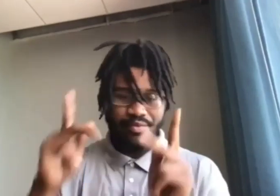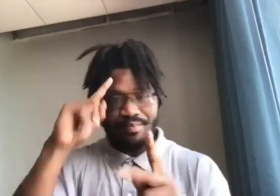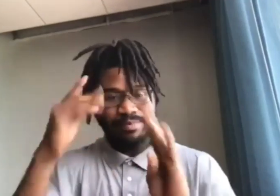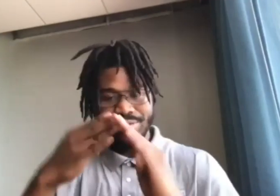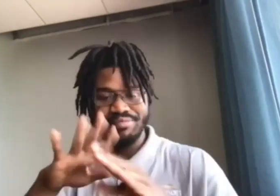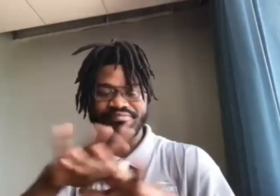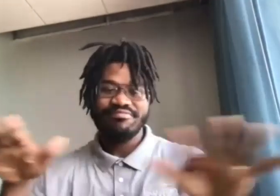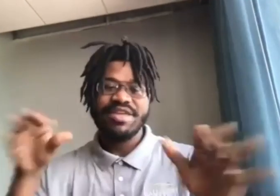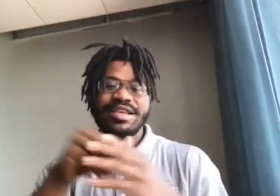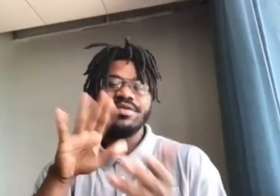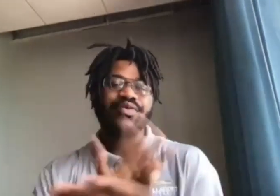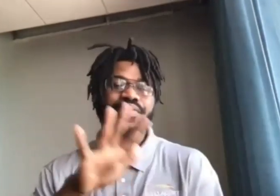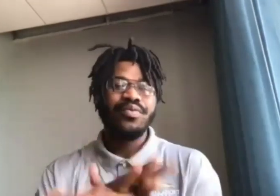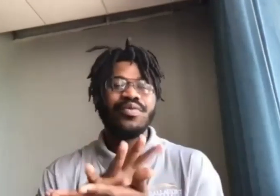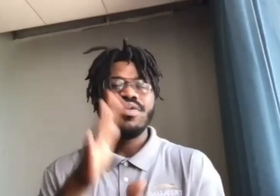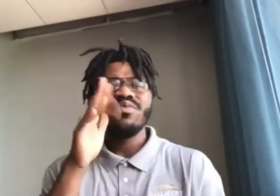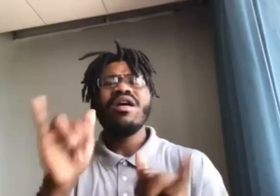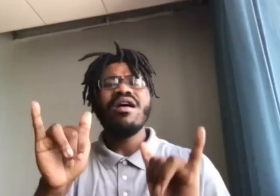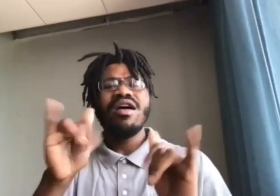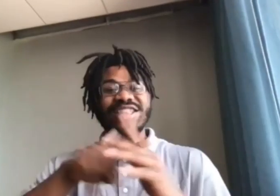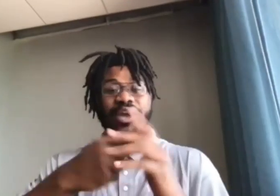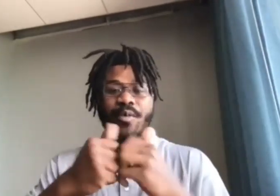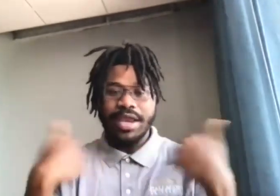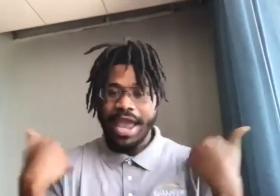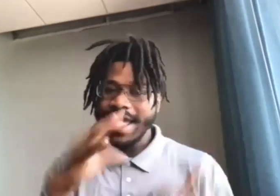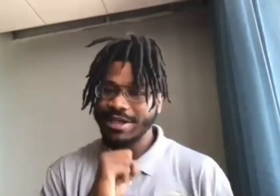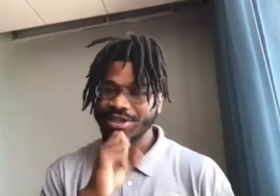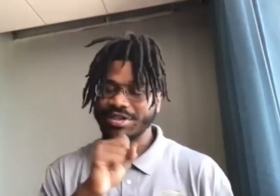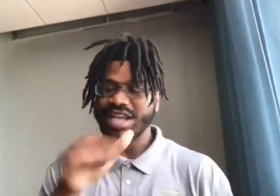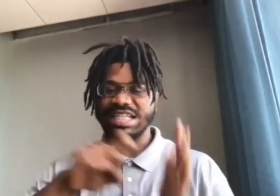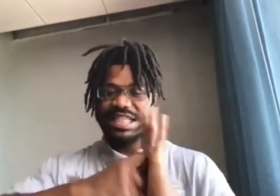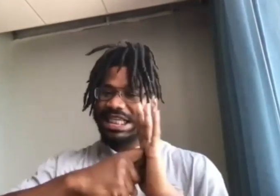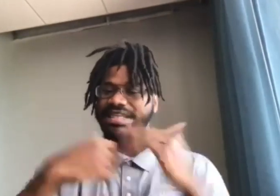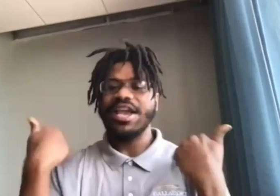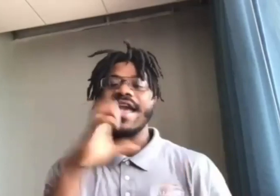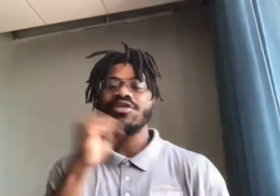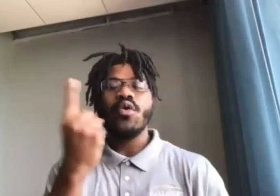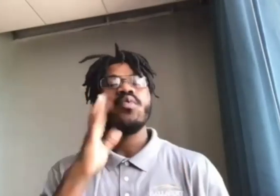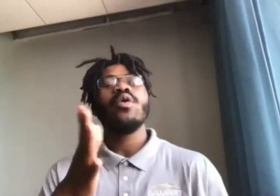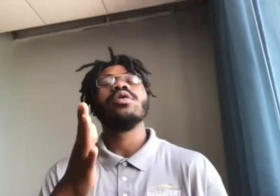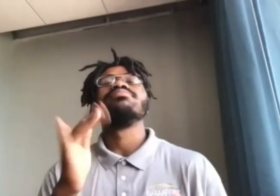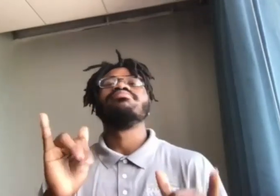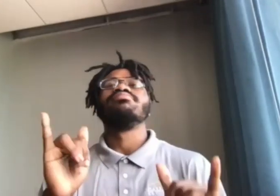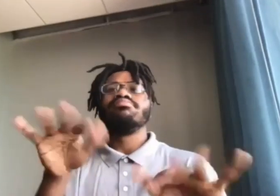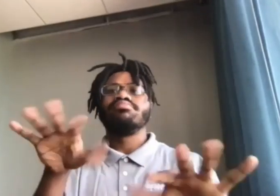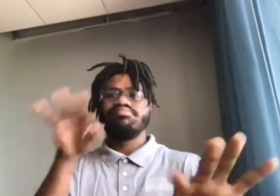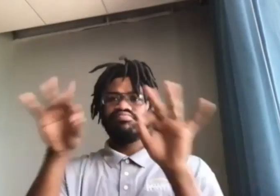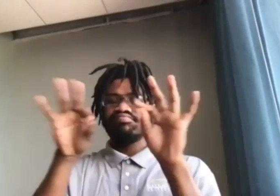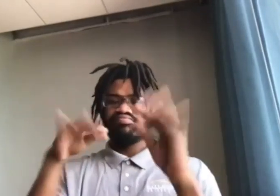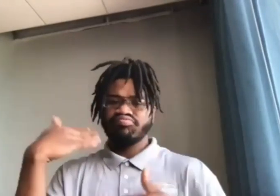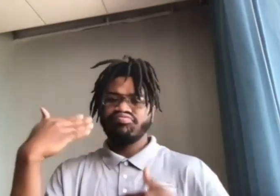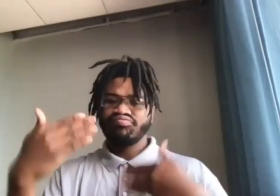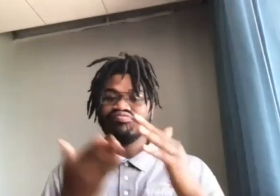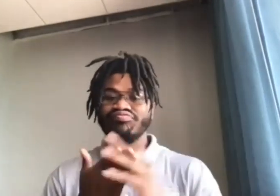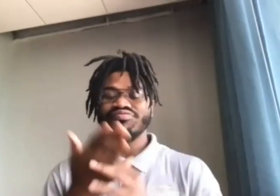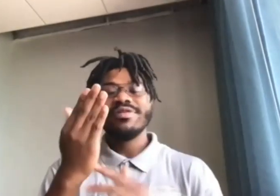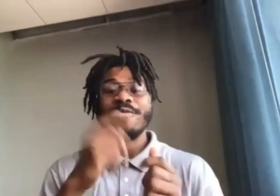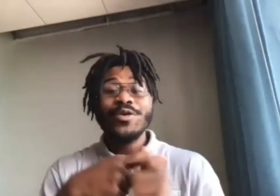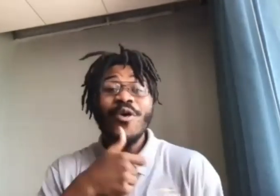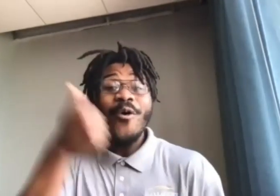more educators who are Black and deaf in the schools, particularly for younger children, it can help them to see